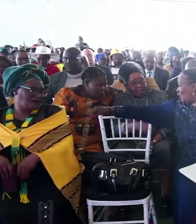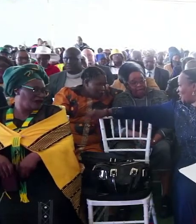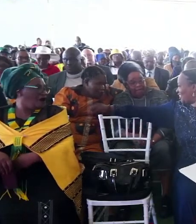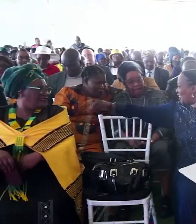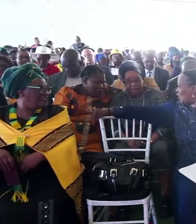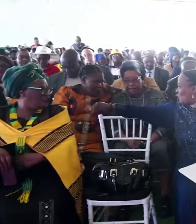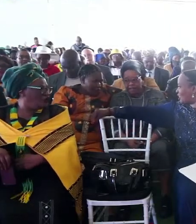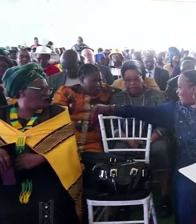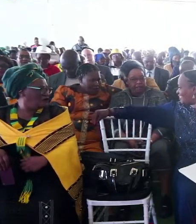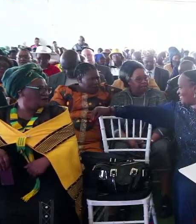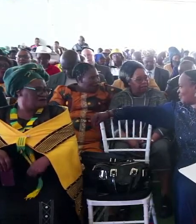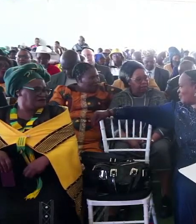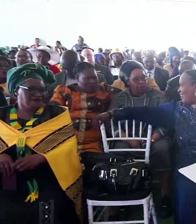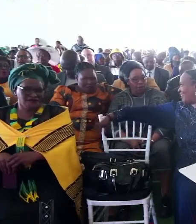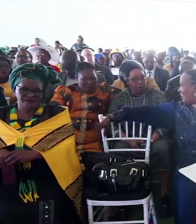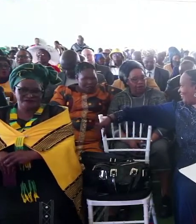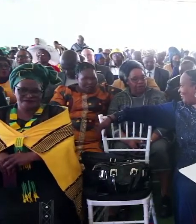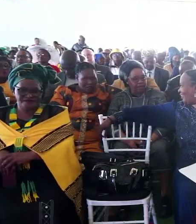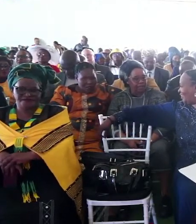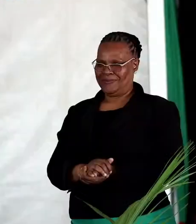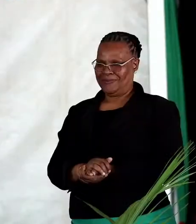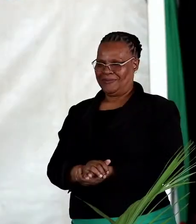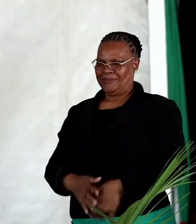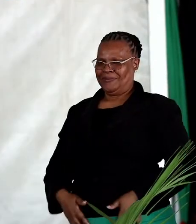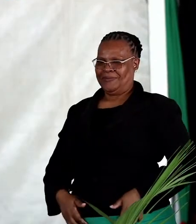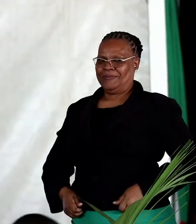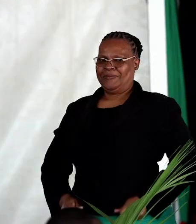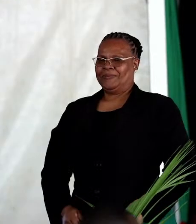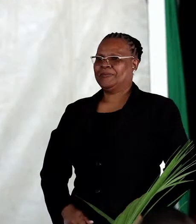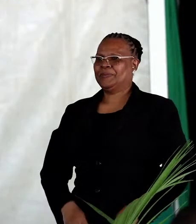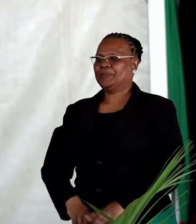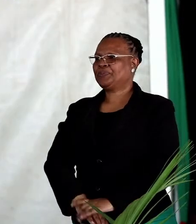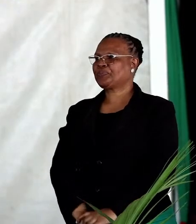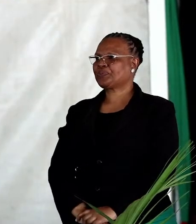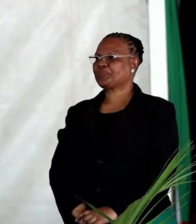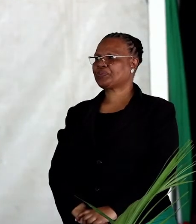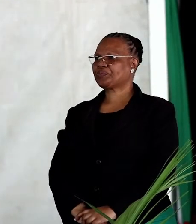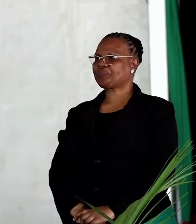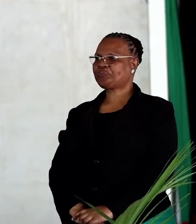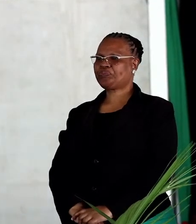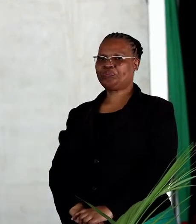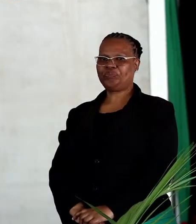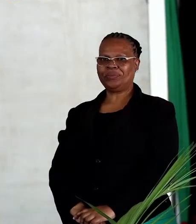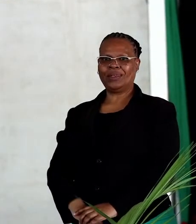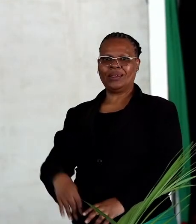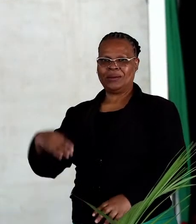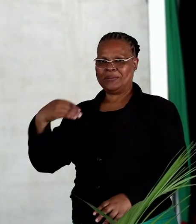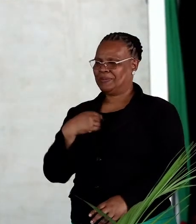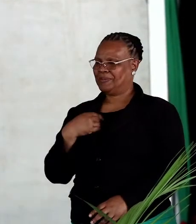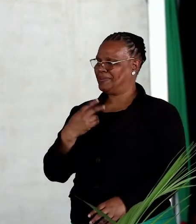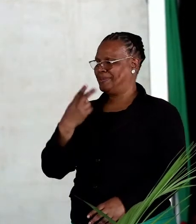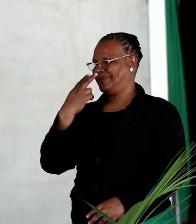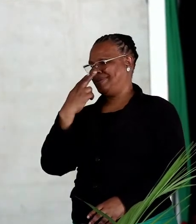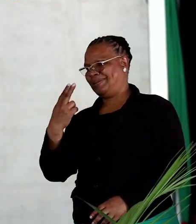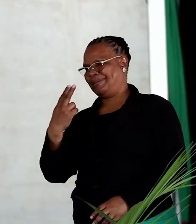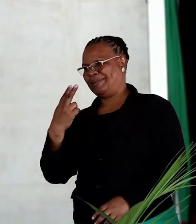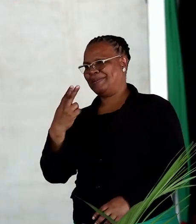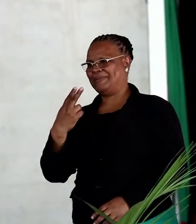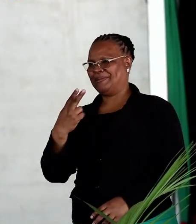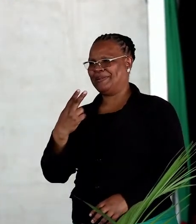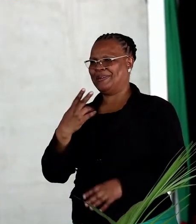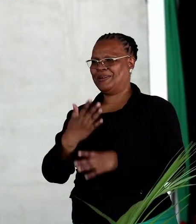Premier ndiyabona uba hayi noko ngoku ndiyajongeka. Kudala ndandim ecala komntu ongusisa ancancazela